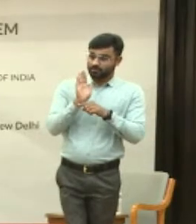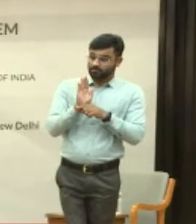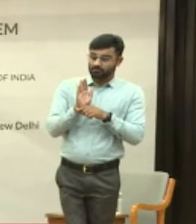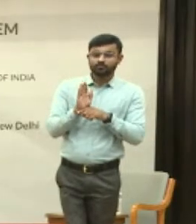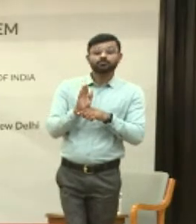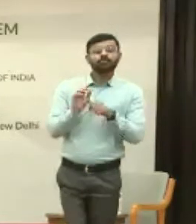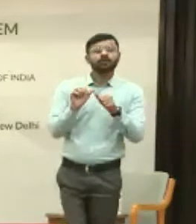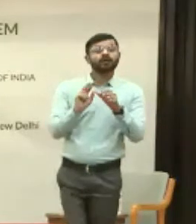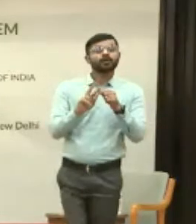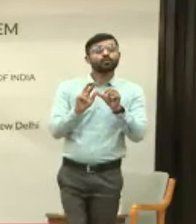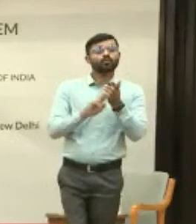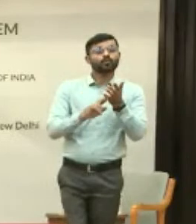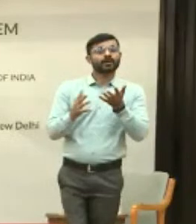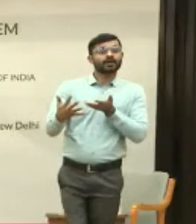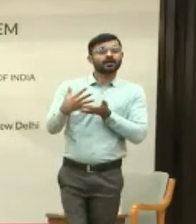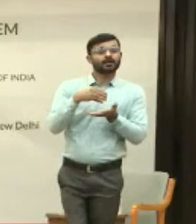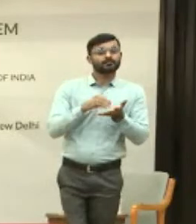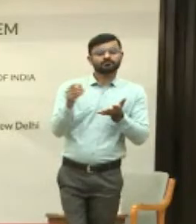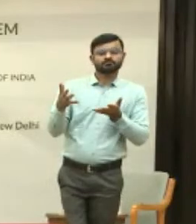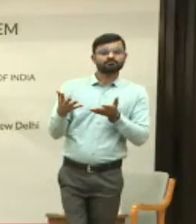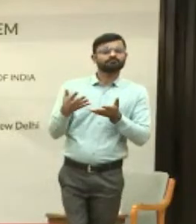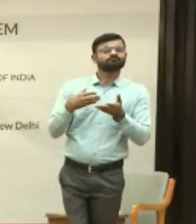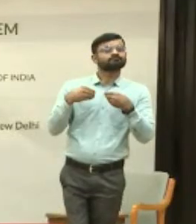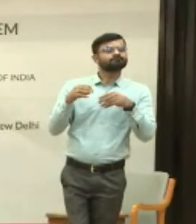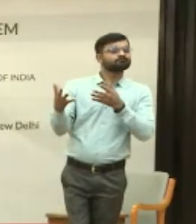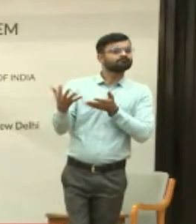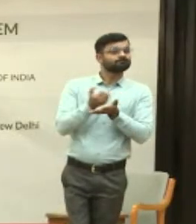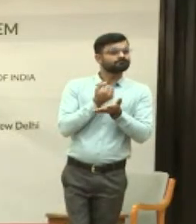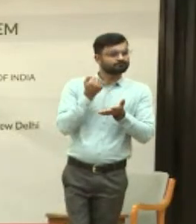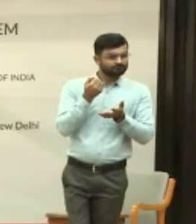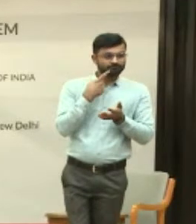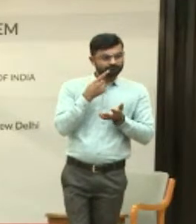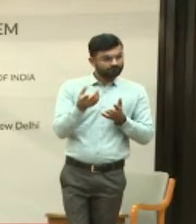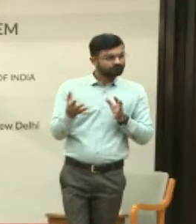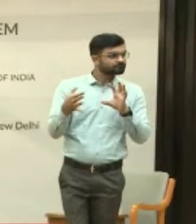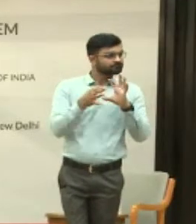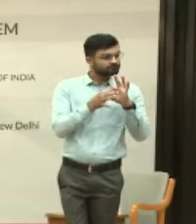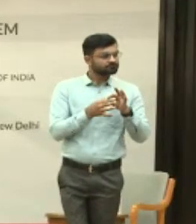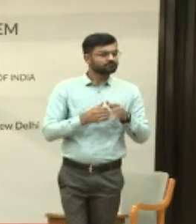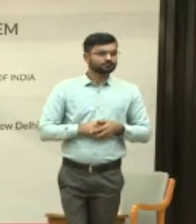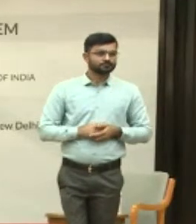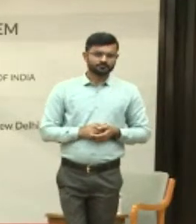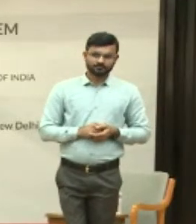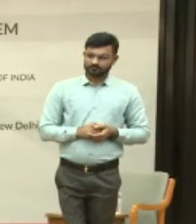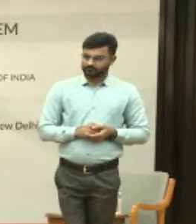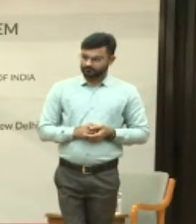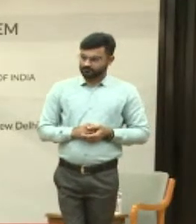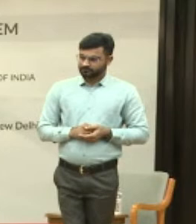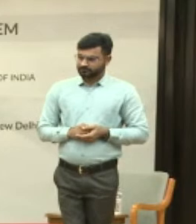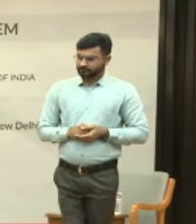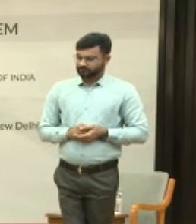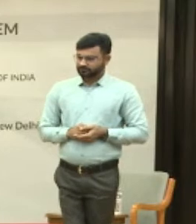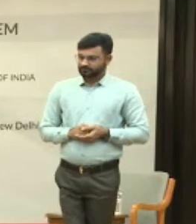avenue for bribery and rent seeking.